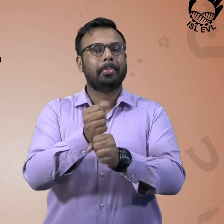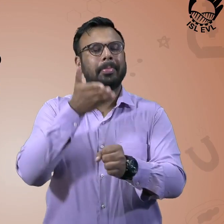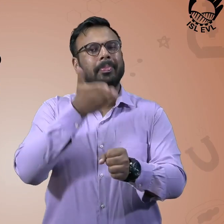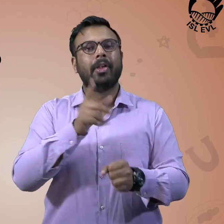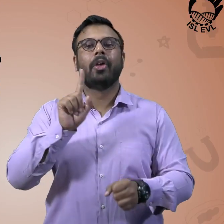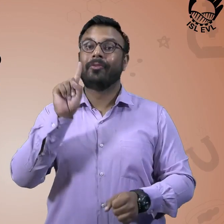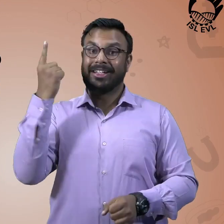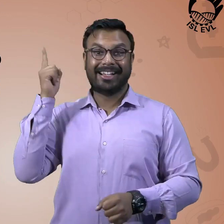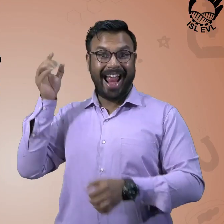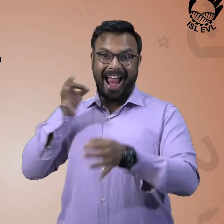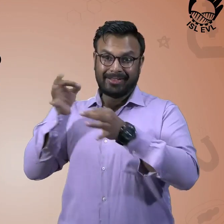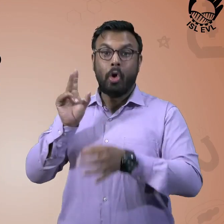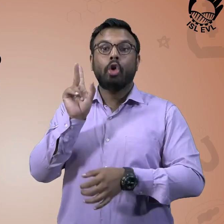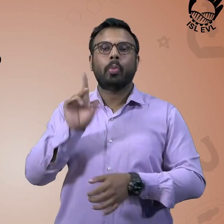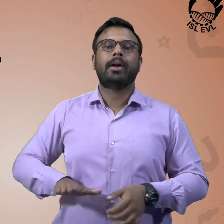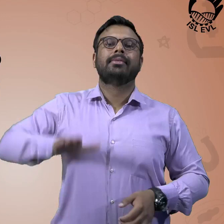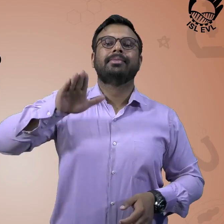reverse or back typing.